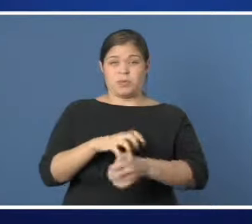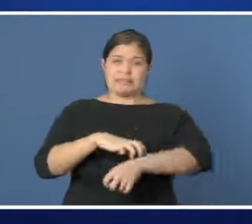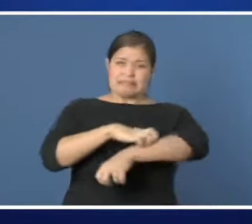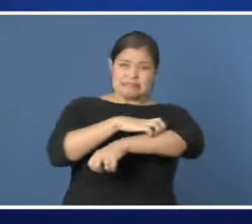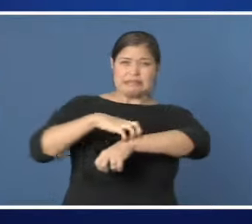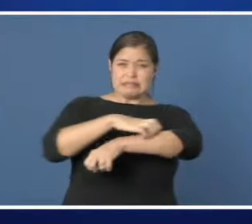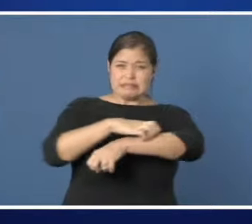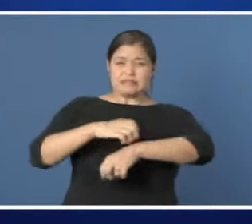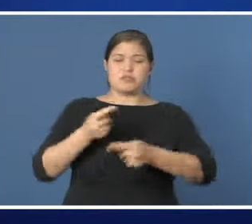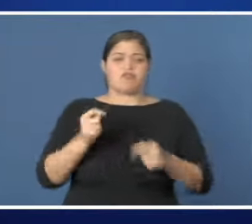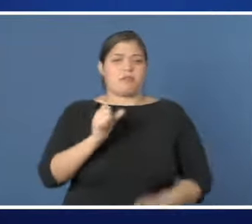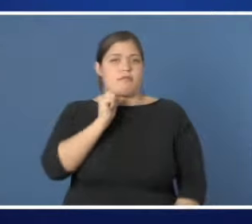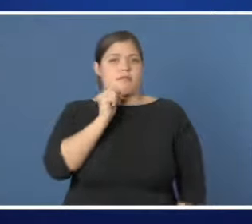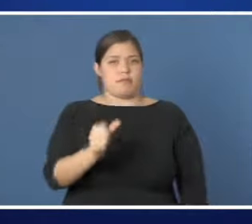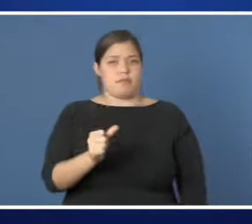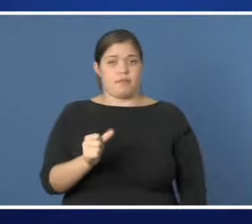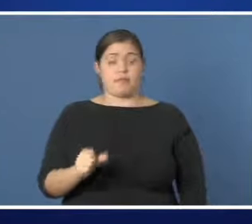Try not to scratch.